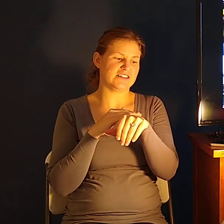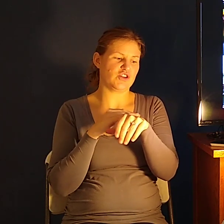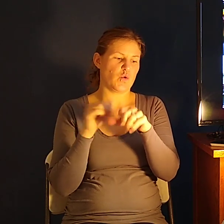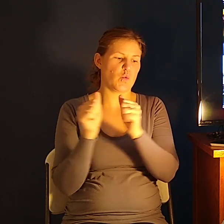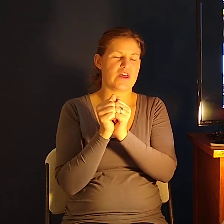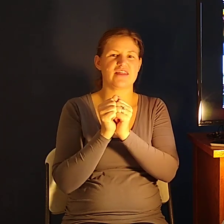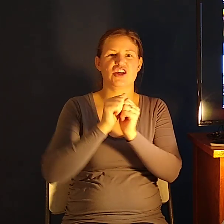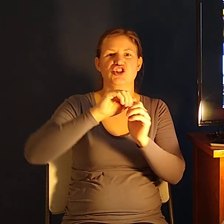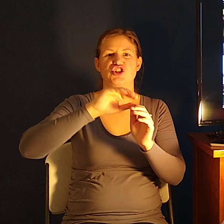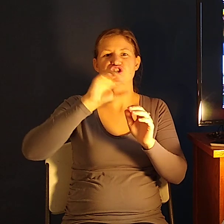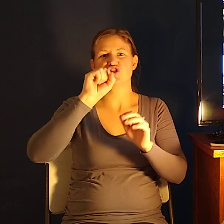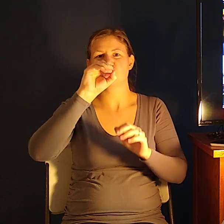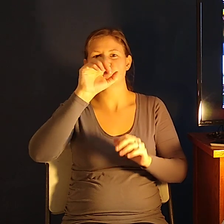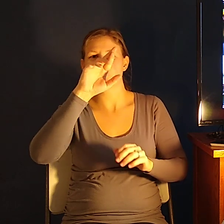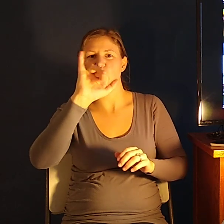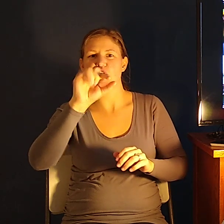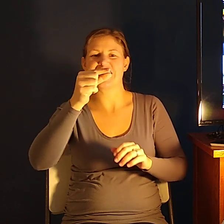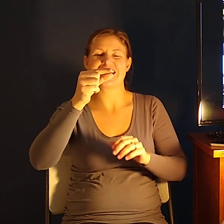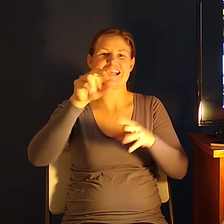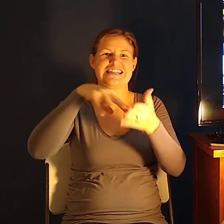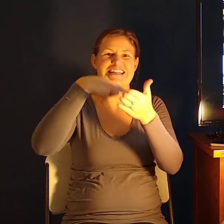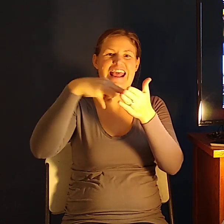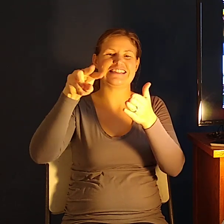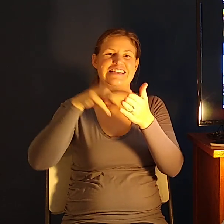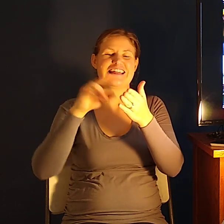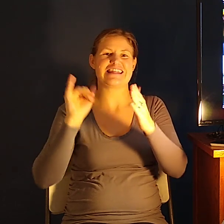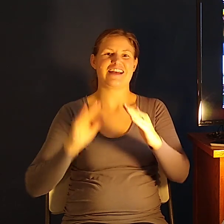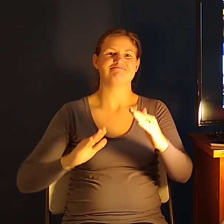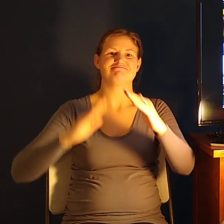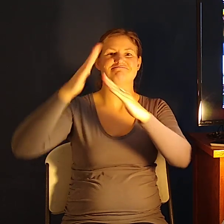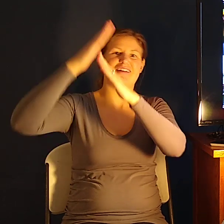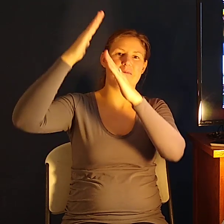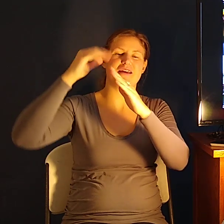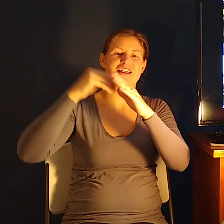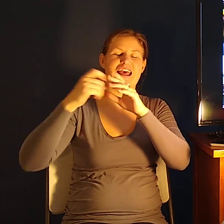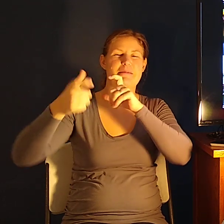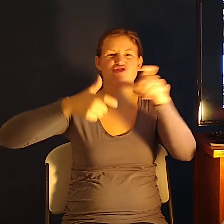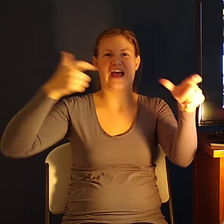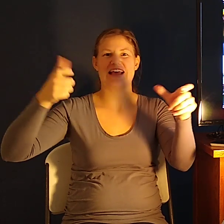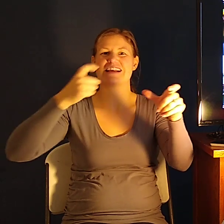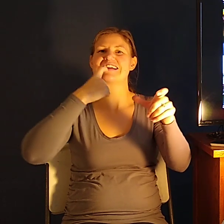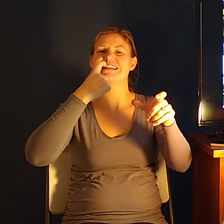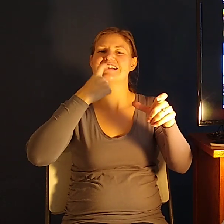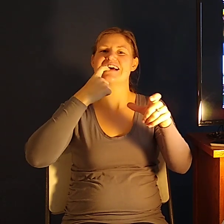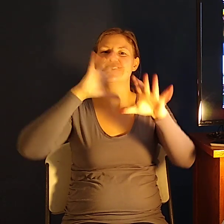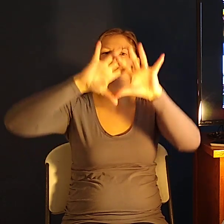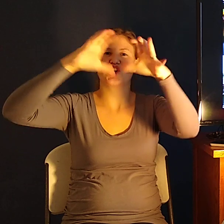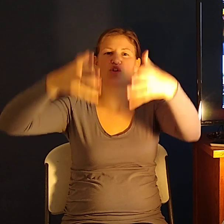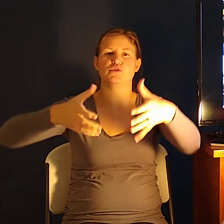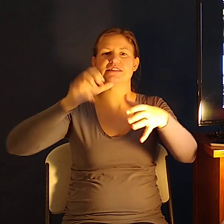dancing volumes that climax in a gigantic glass enclosed atrium. Now, when you think